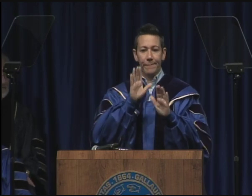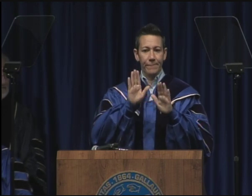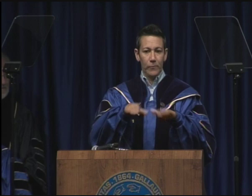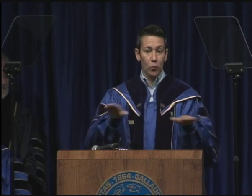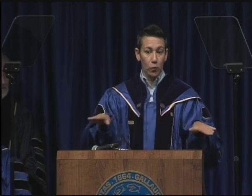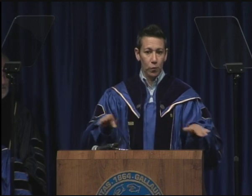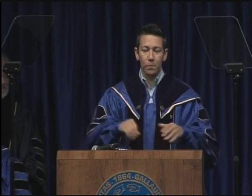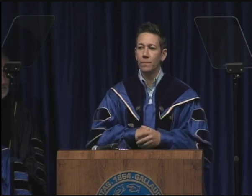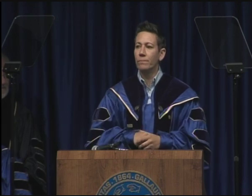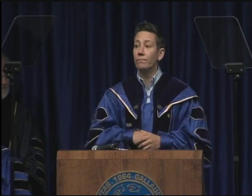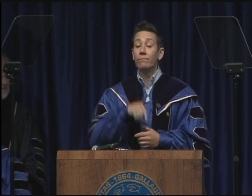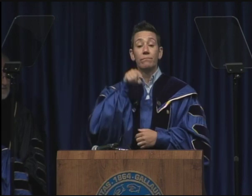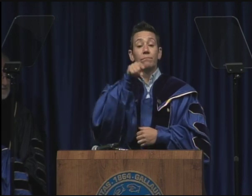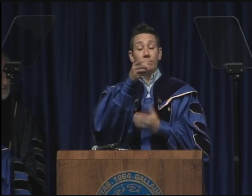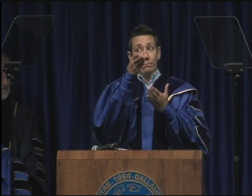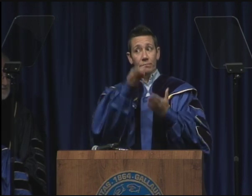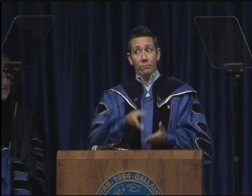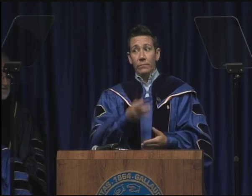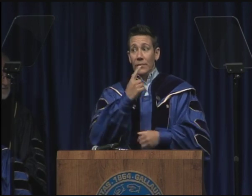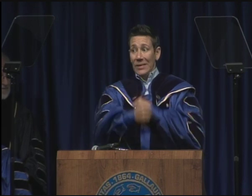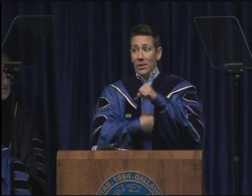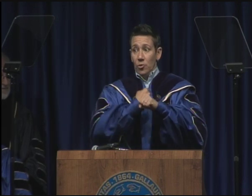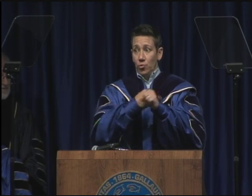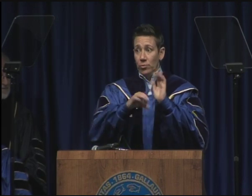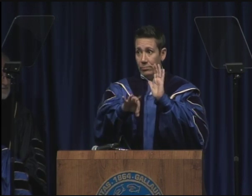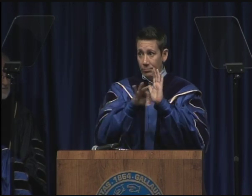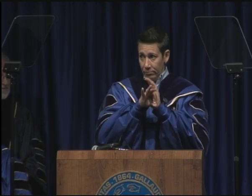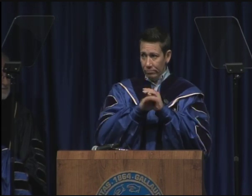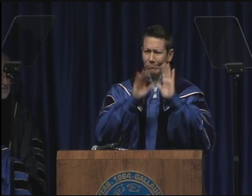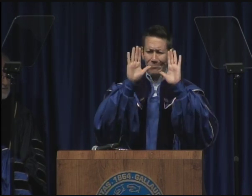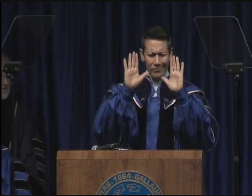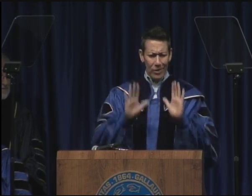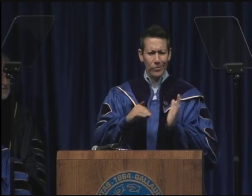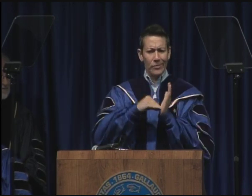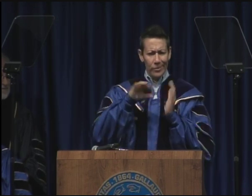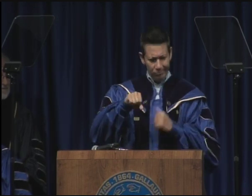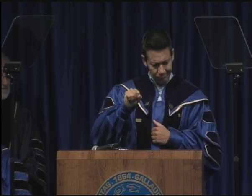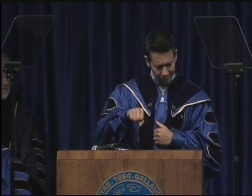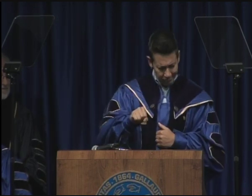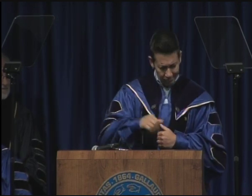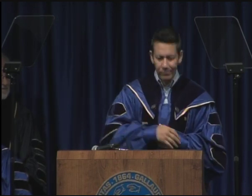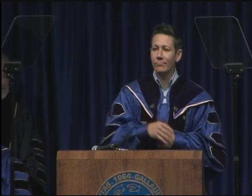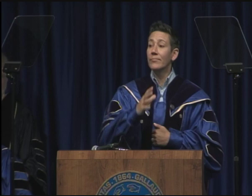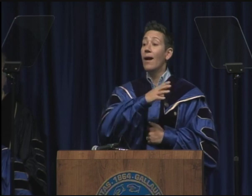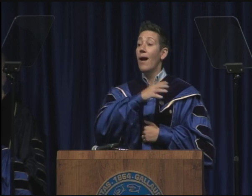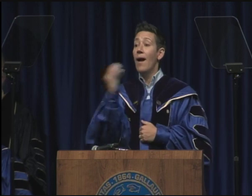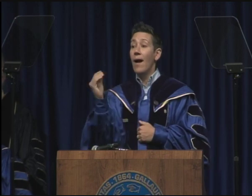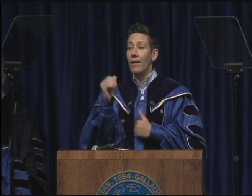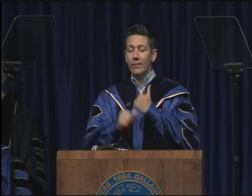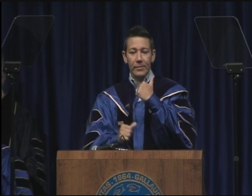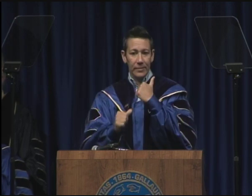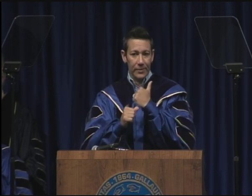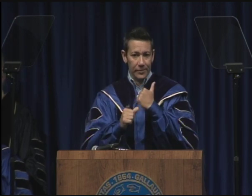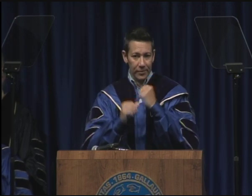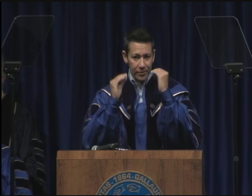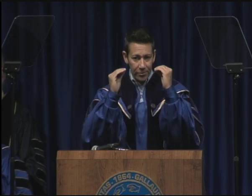deaf children. This year's recipient is an outstanding student, a